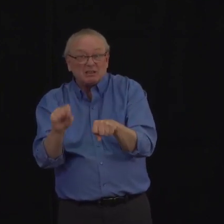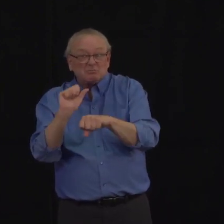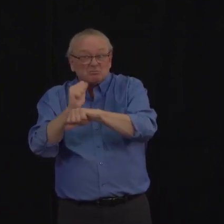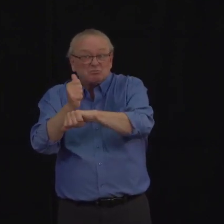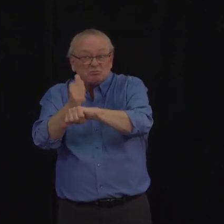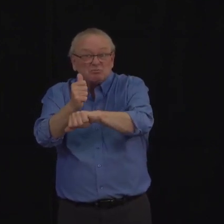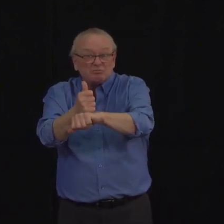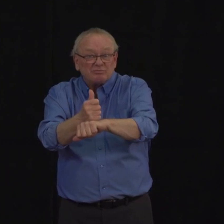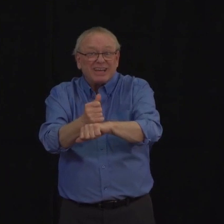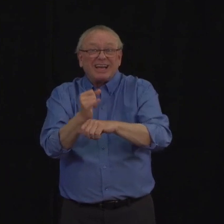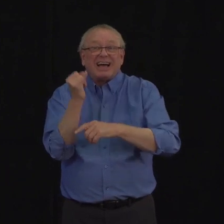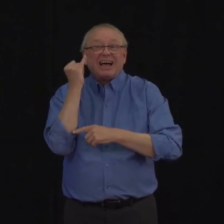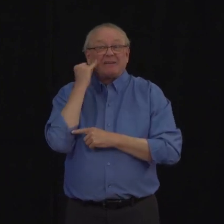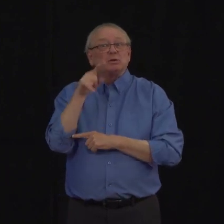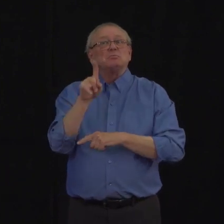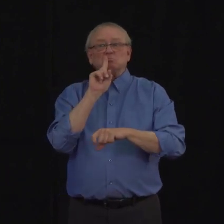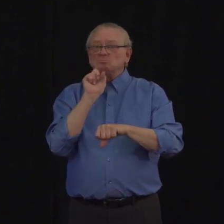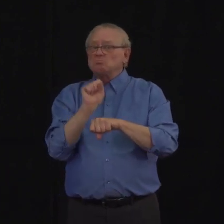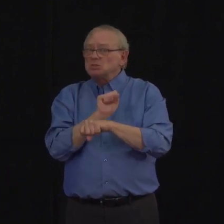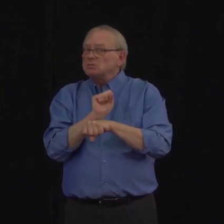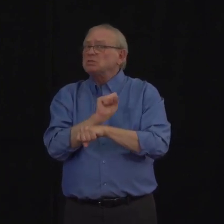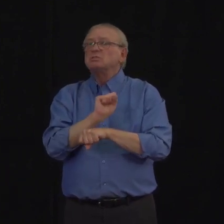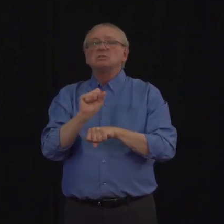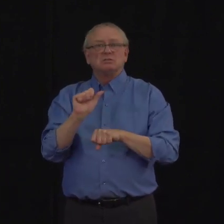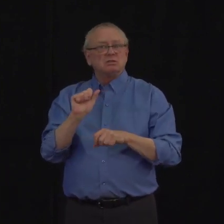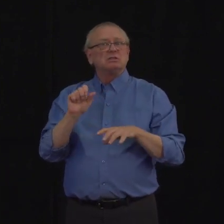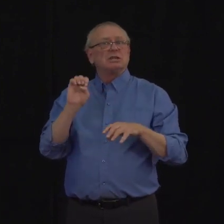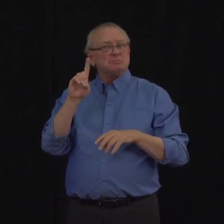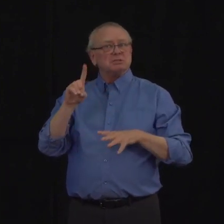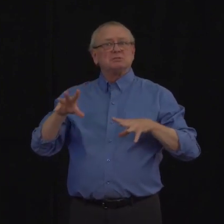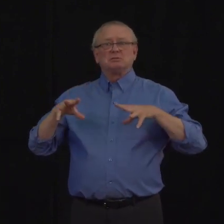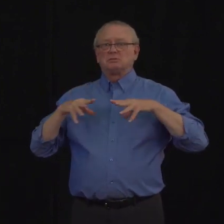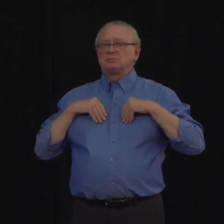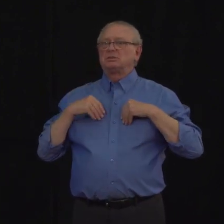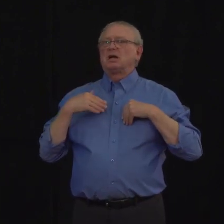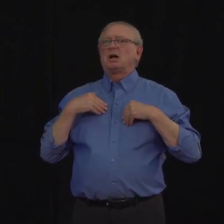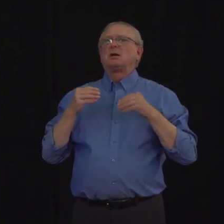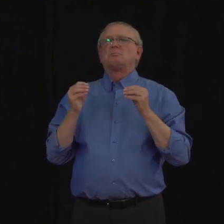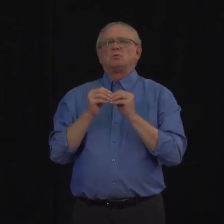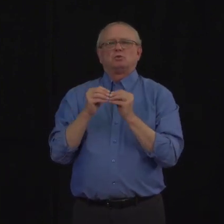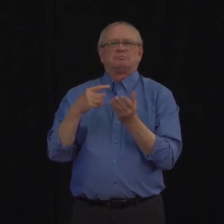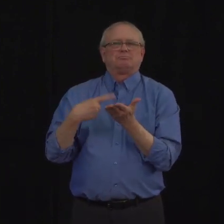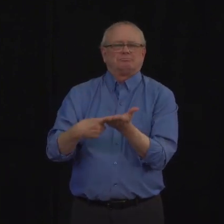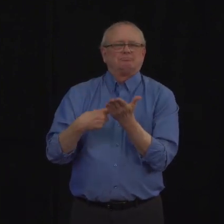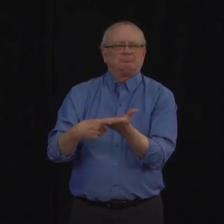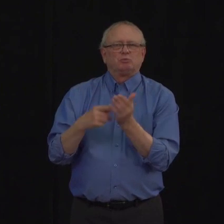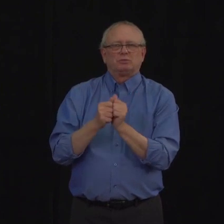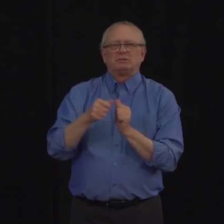conversation. Thank you all for coming. We will provide another update on COVID-19 on Wednesday.